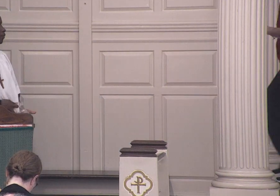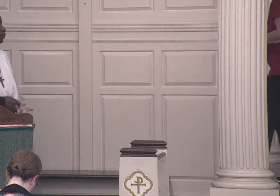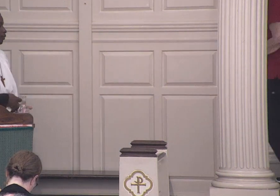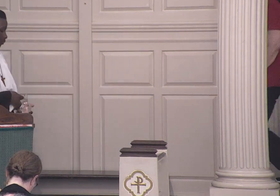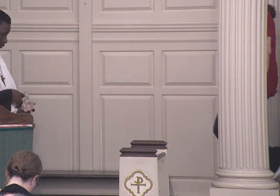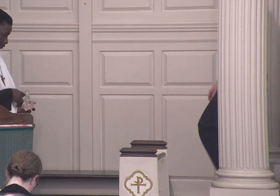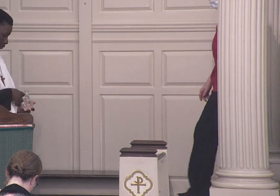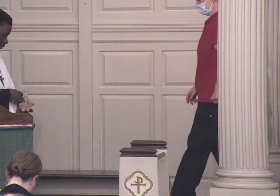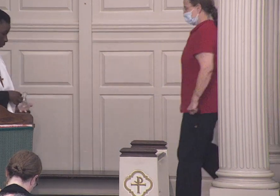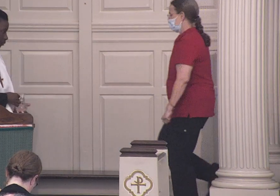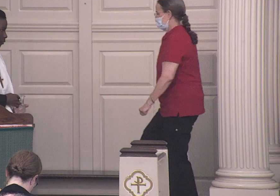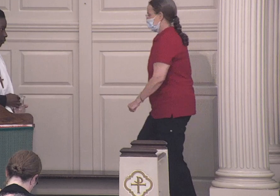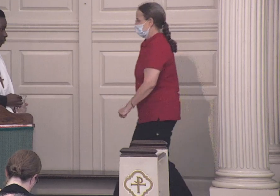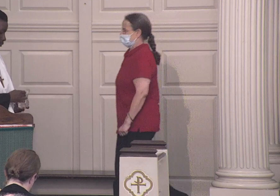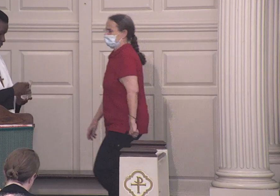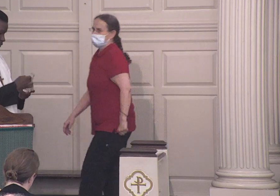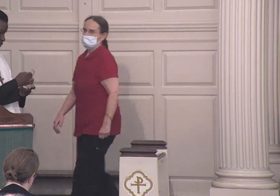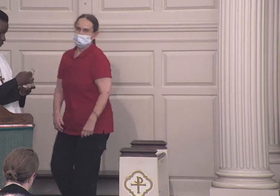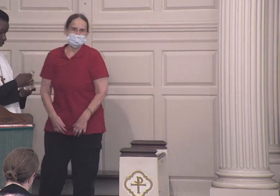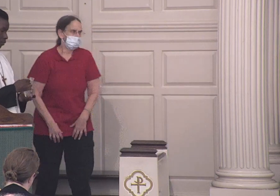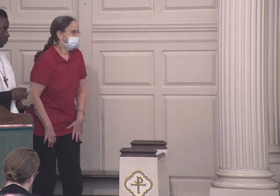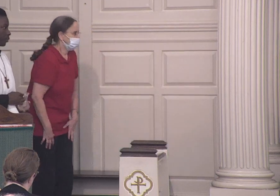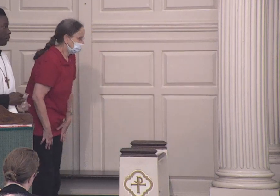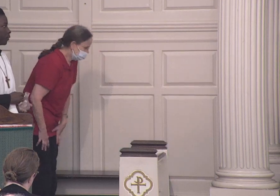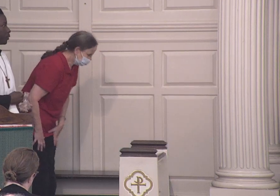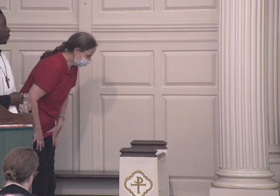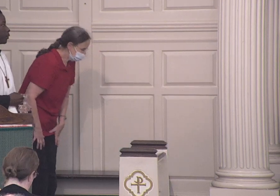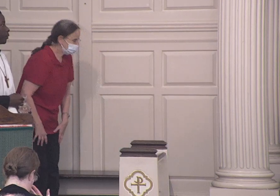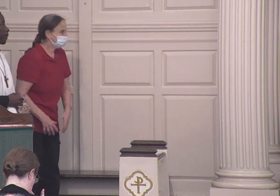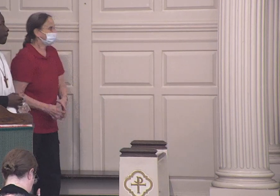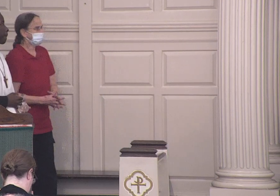condemnans totum deficit.